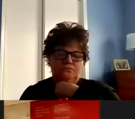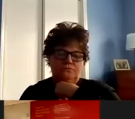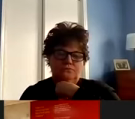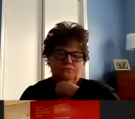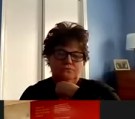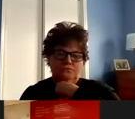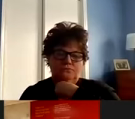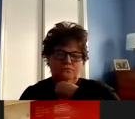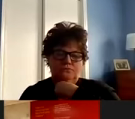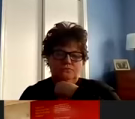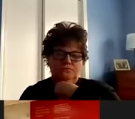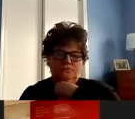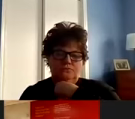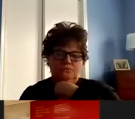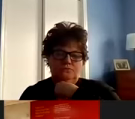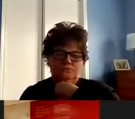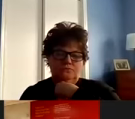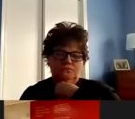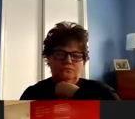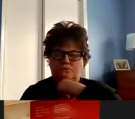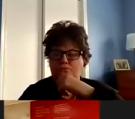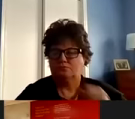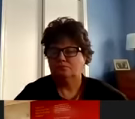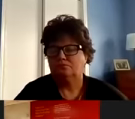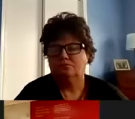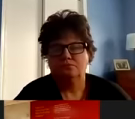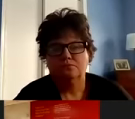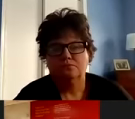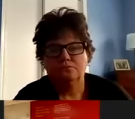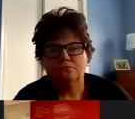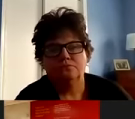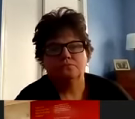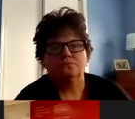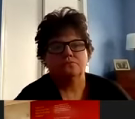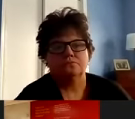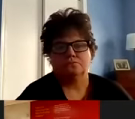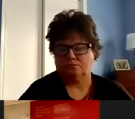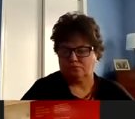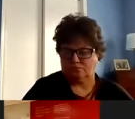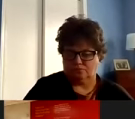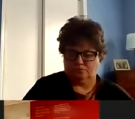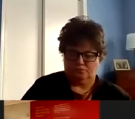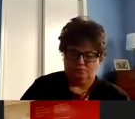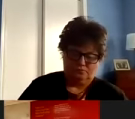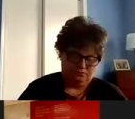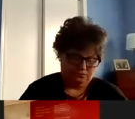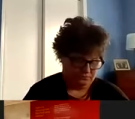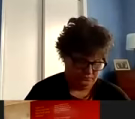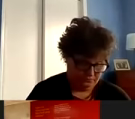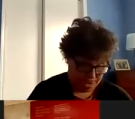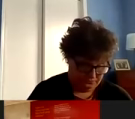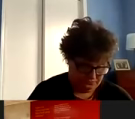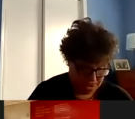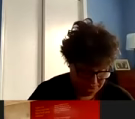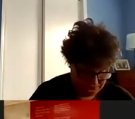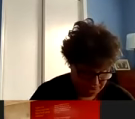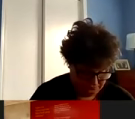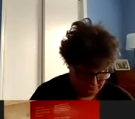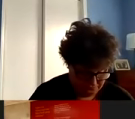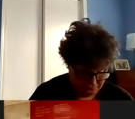by working to build a diverse, multicultural, beloved community by our actions that accountably